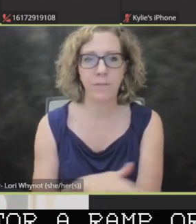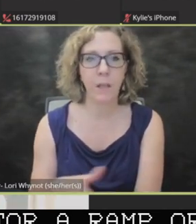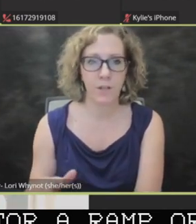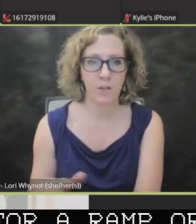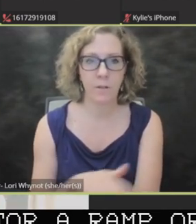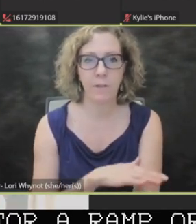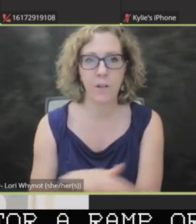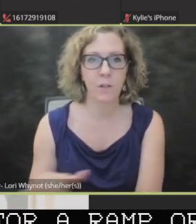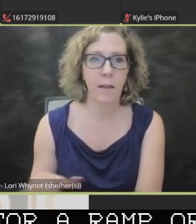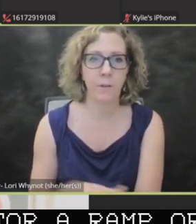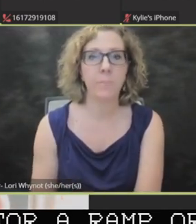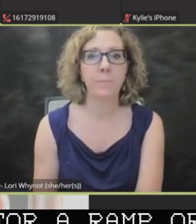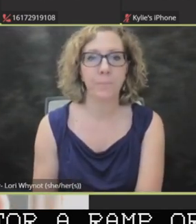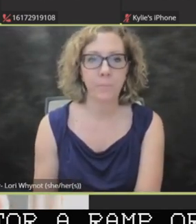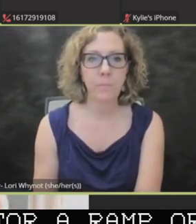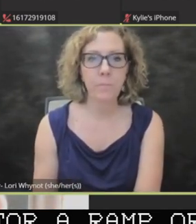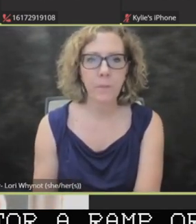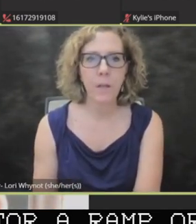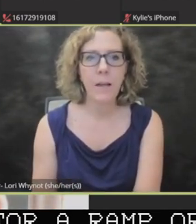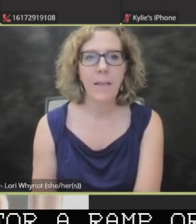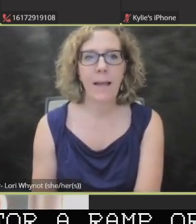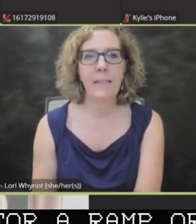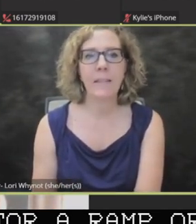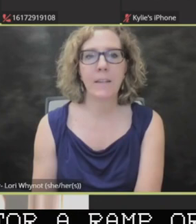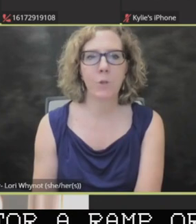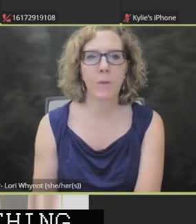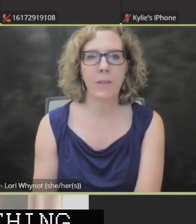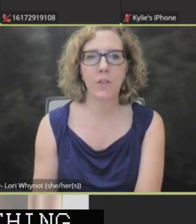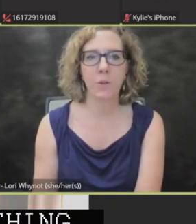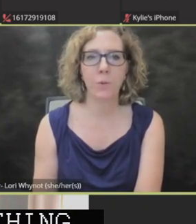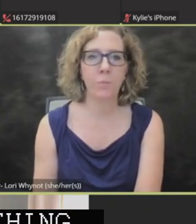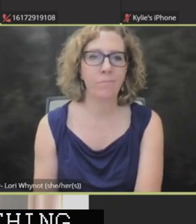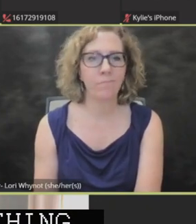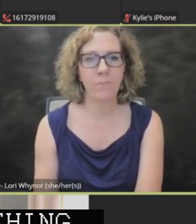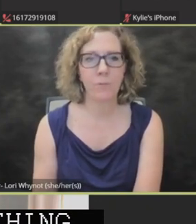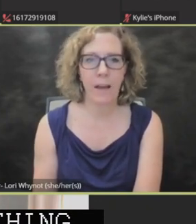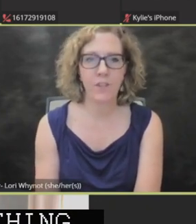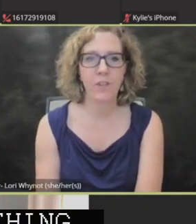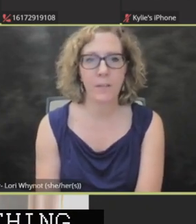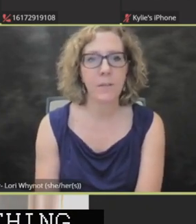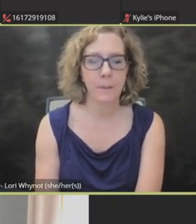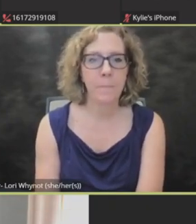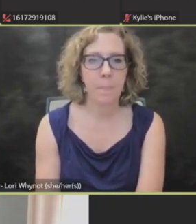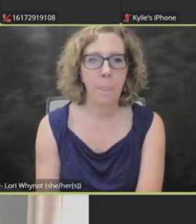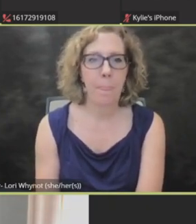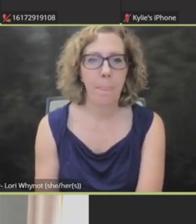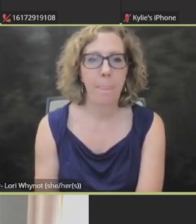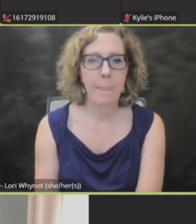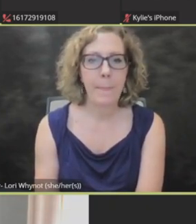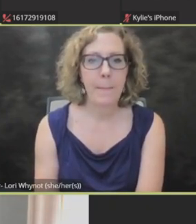It's just flush level. That's the difference between the two strategies.